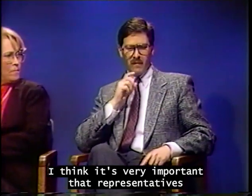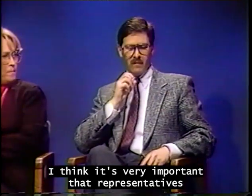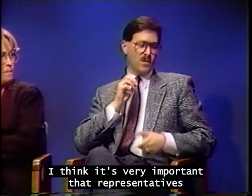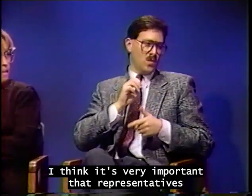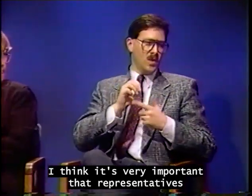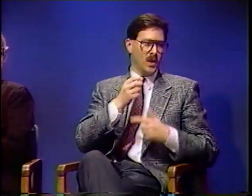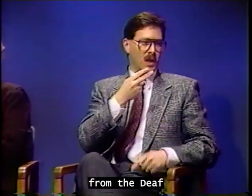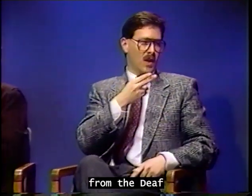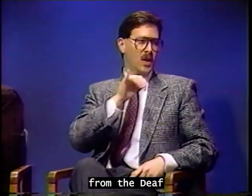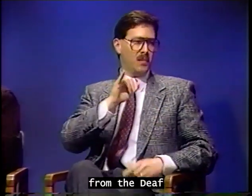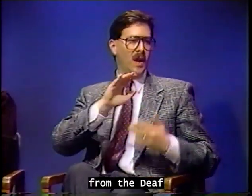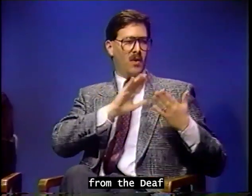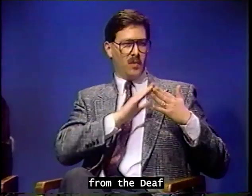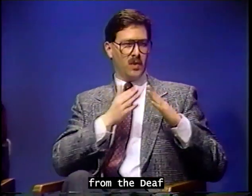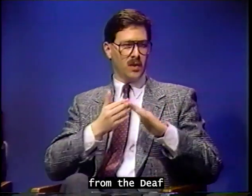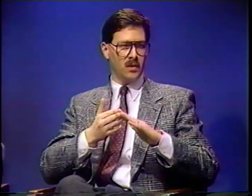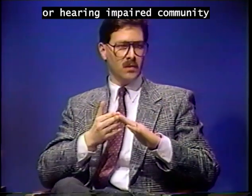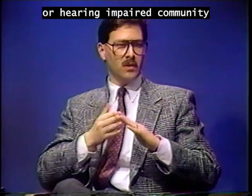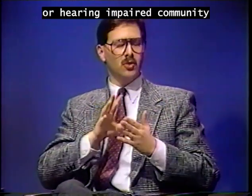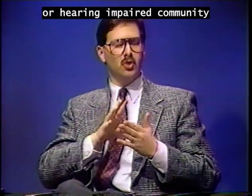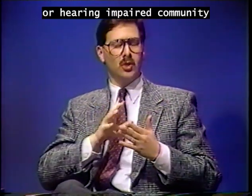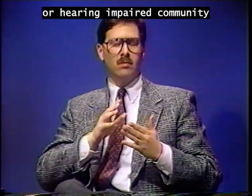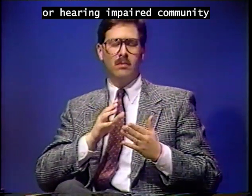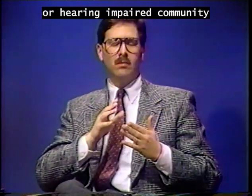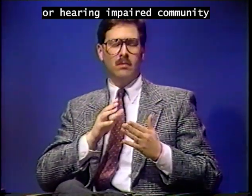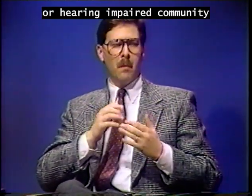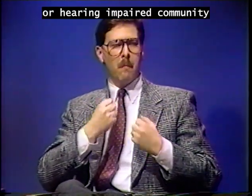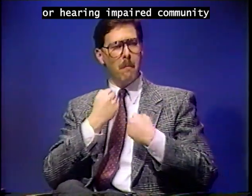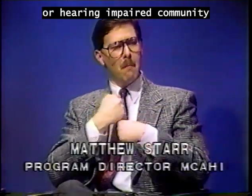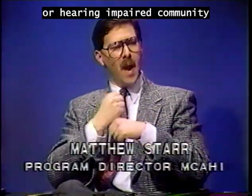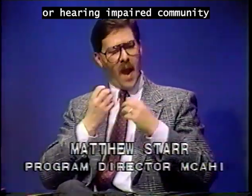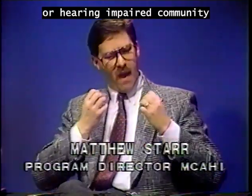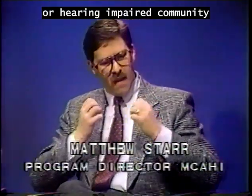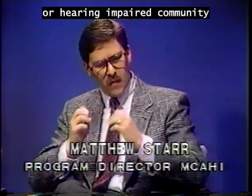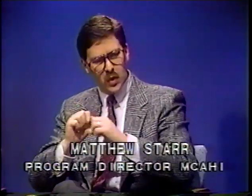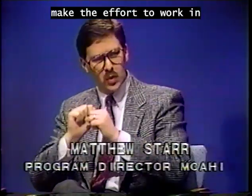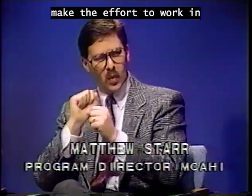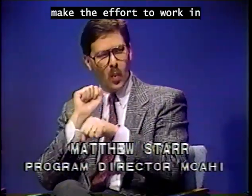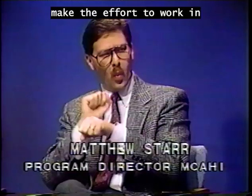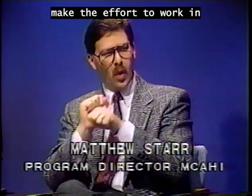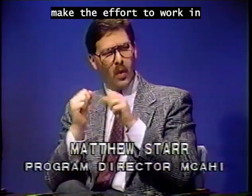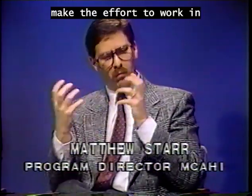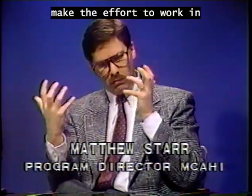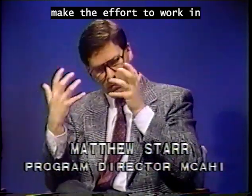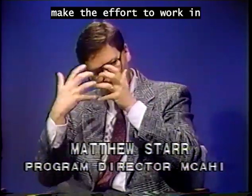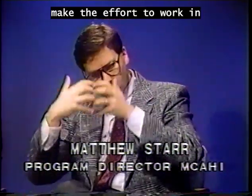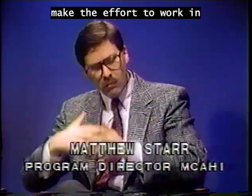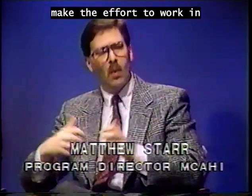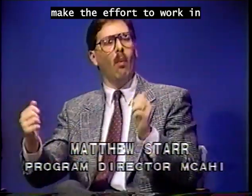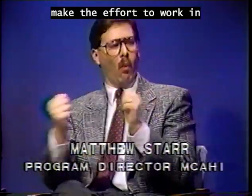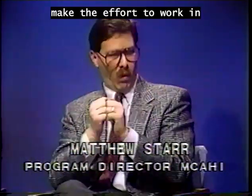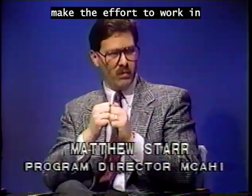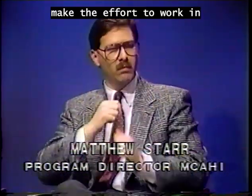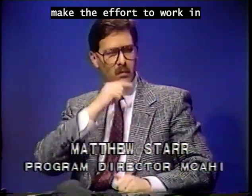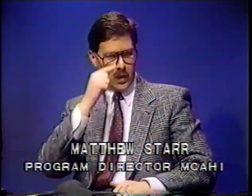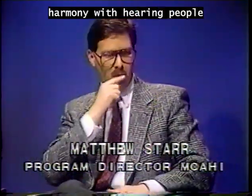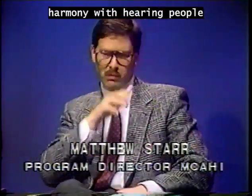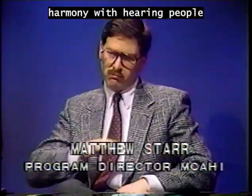representatives from the deaf or hearing impaired community make the effort to work in